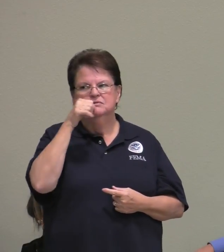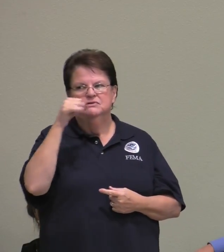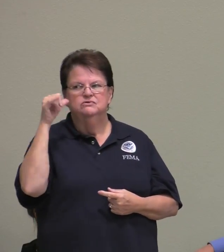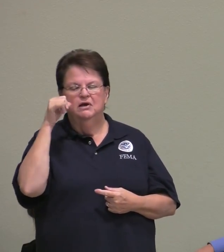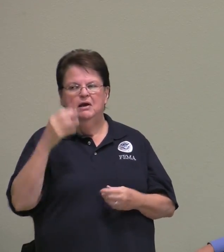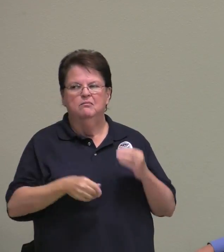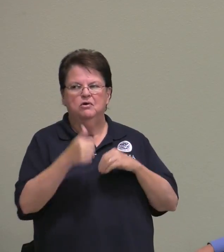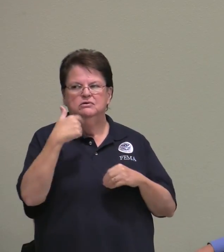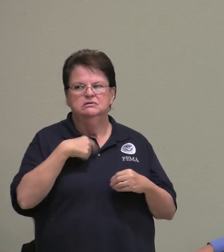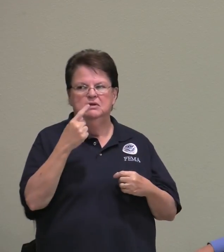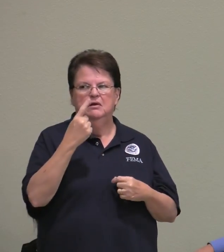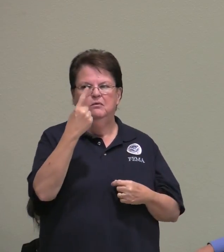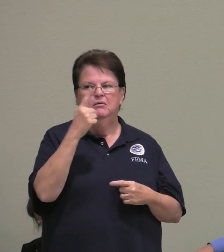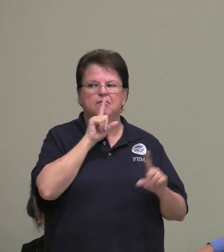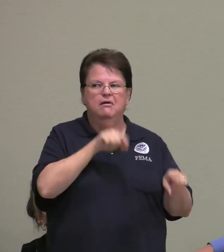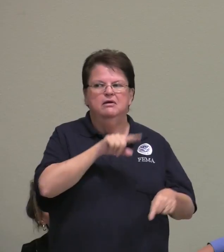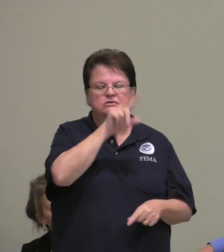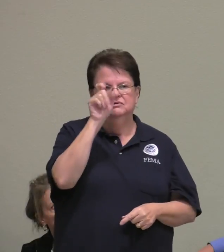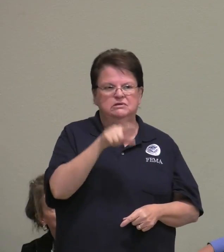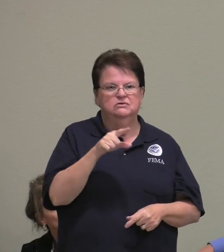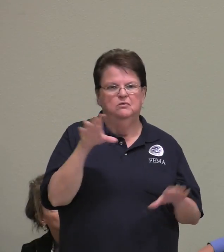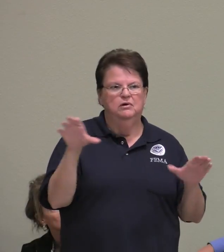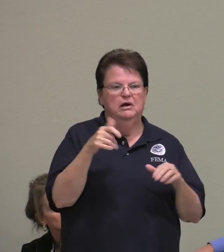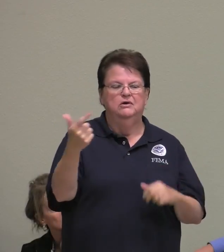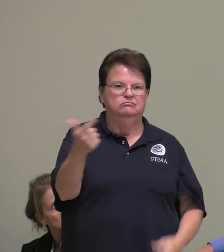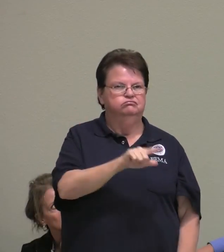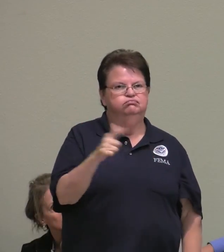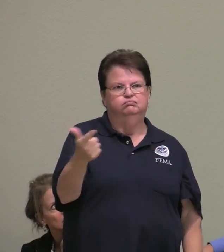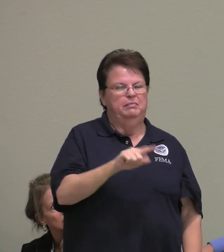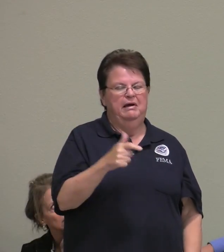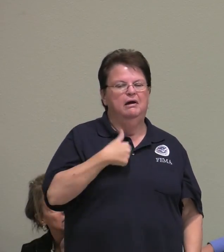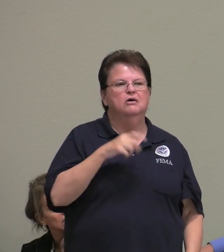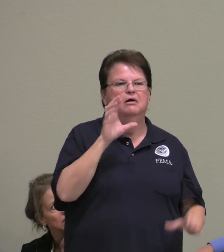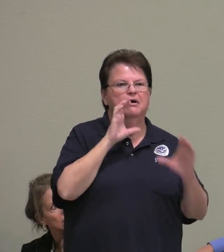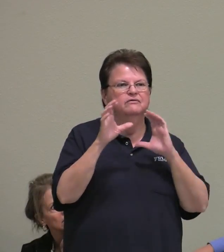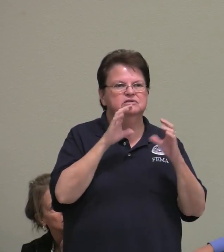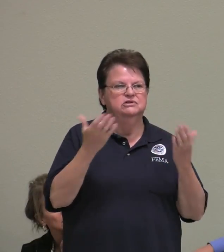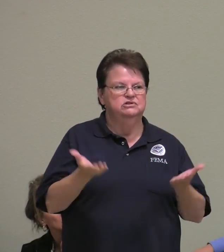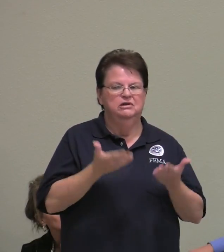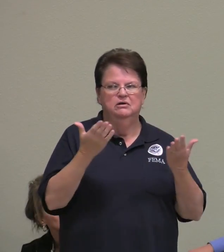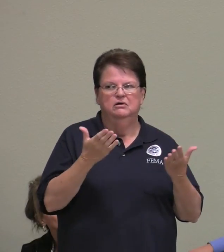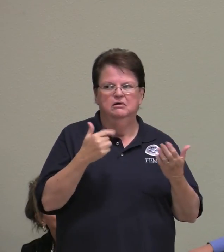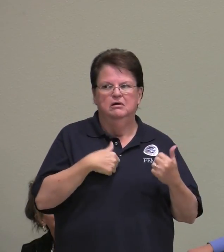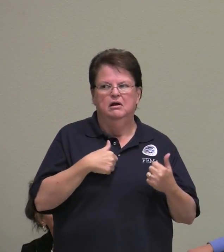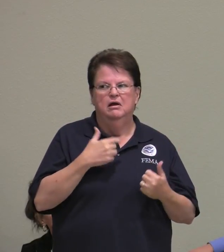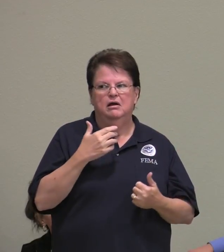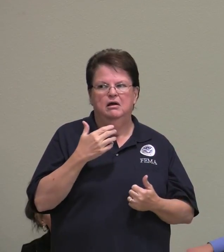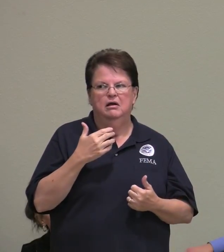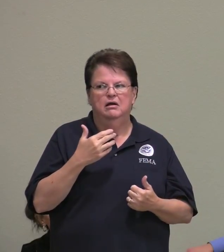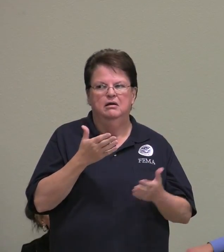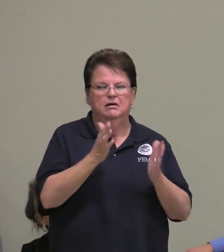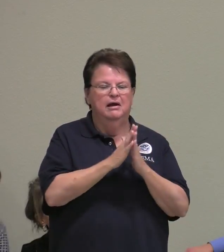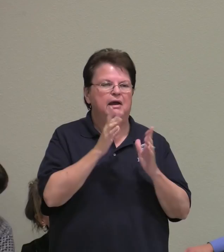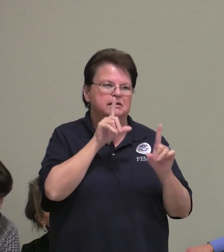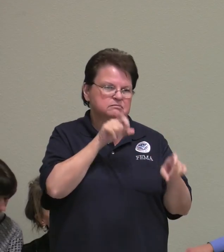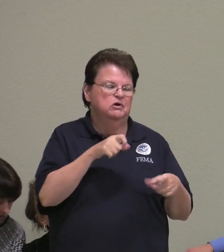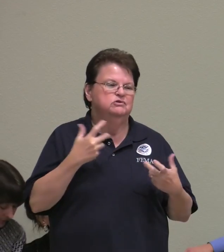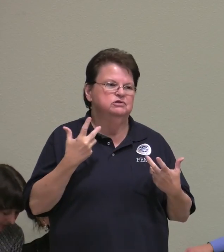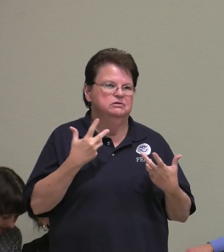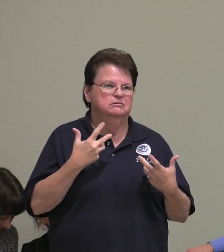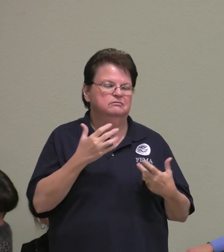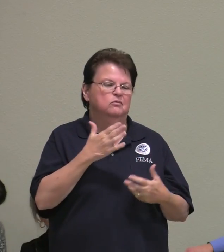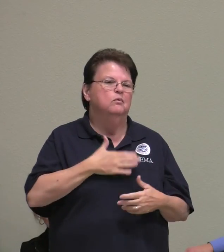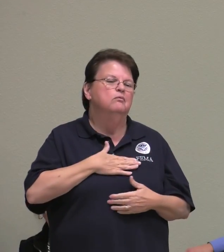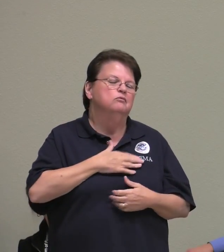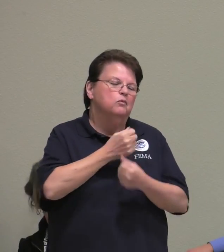and most of us Okay, so we're not going to do the back and forth conversation here but I would be Can I ask my question? We